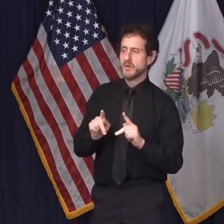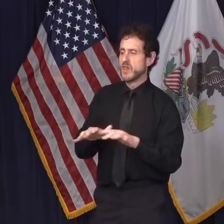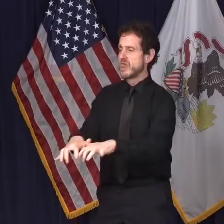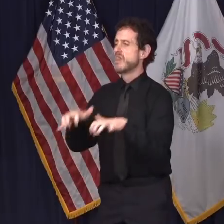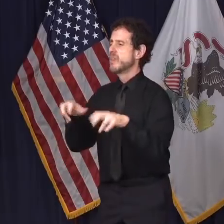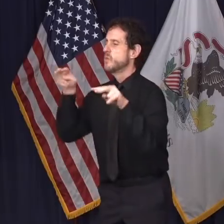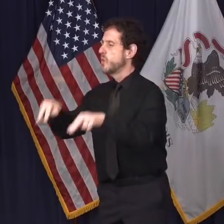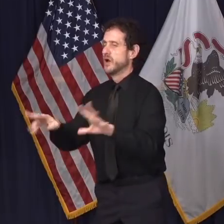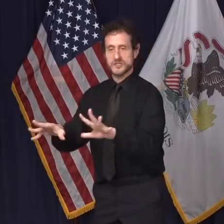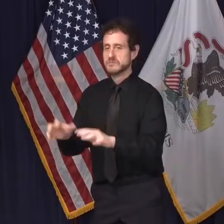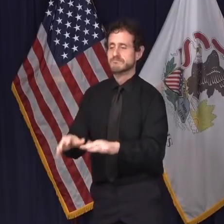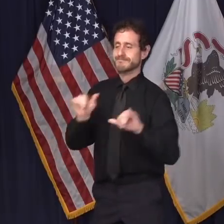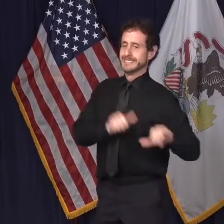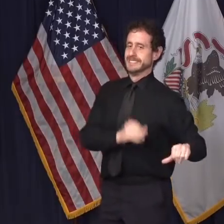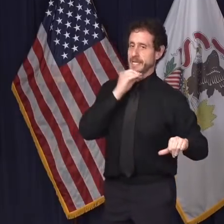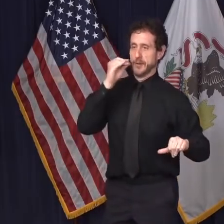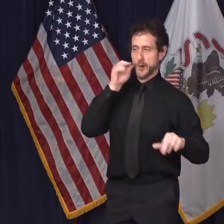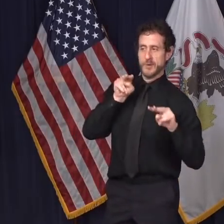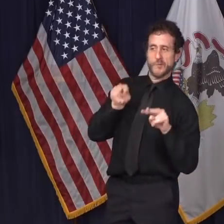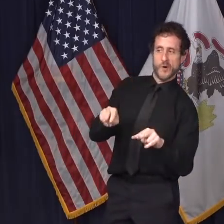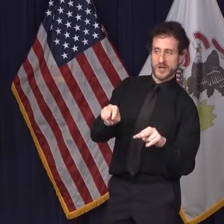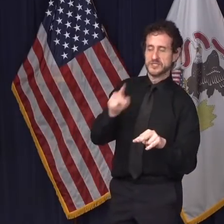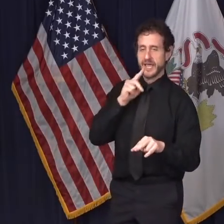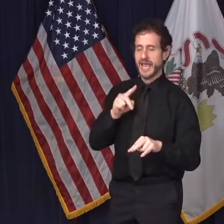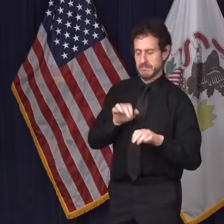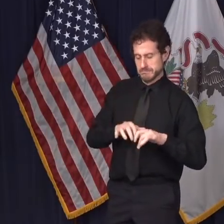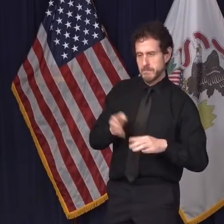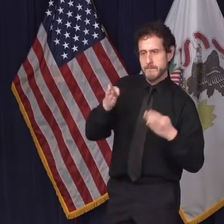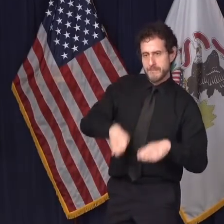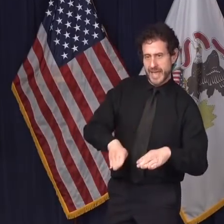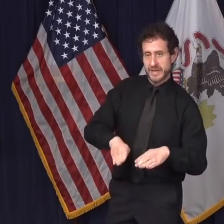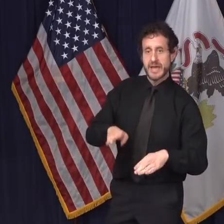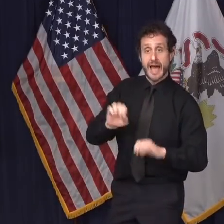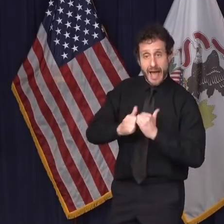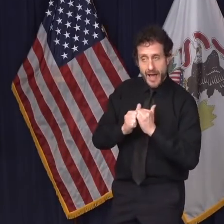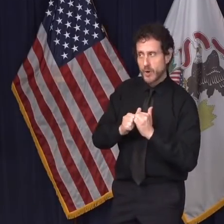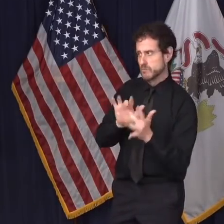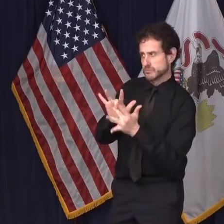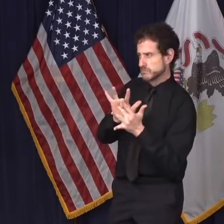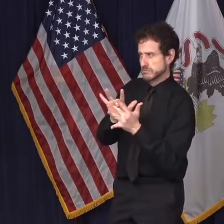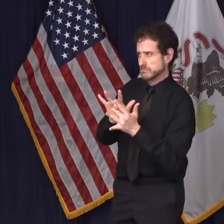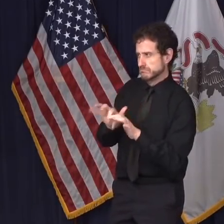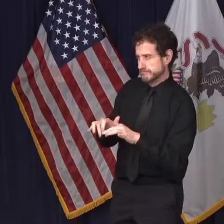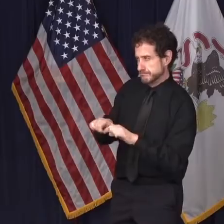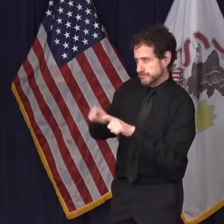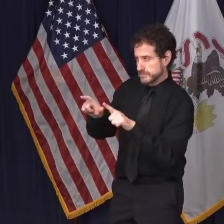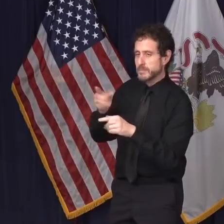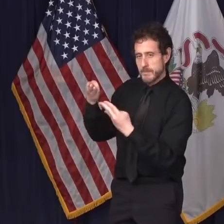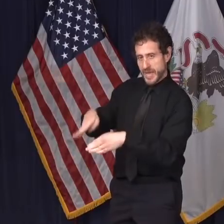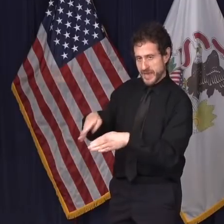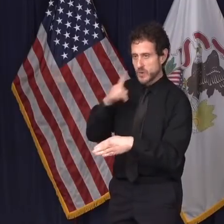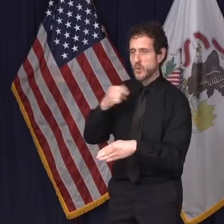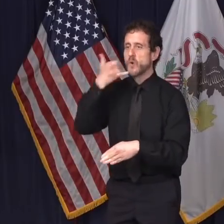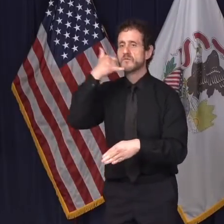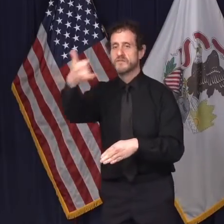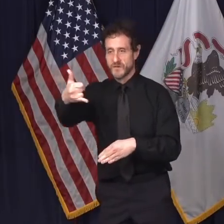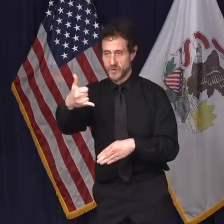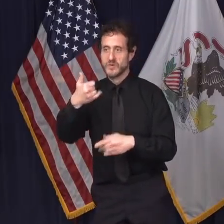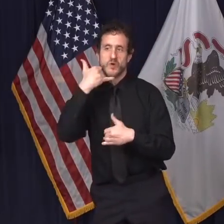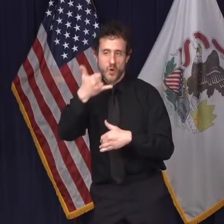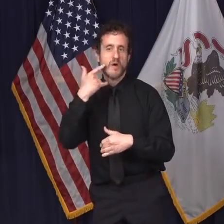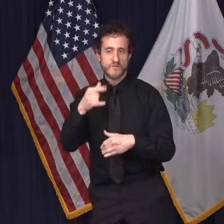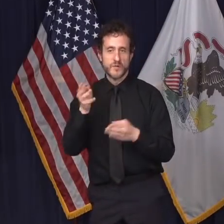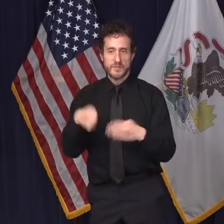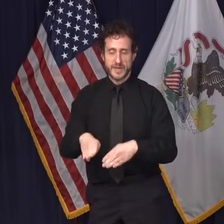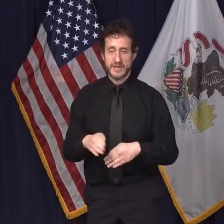wagers online and over the phone. And while it's still at least a few weeks off, I want to affirm that the three metrics